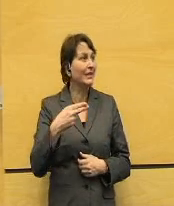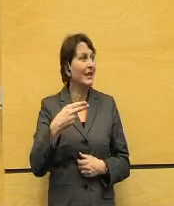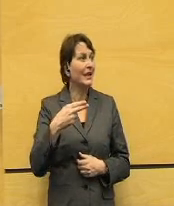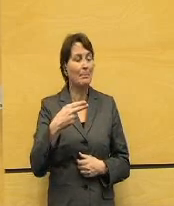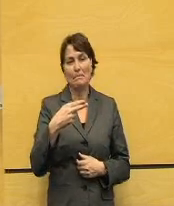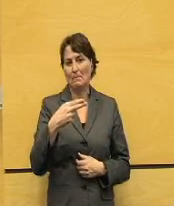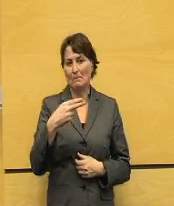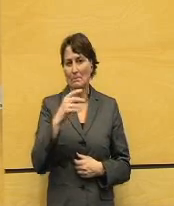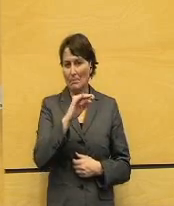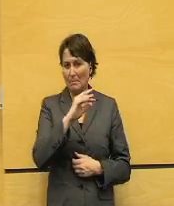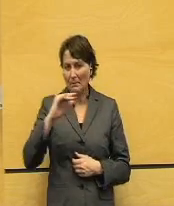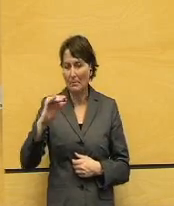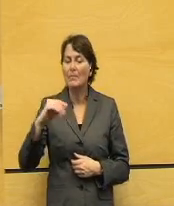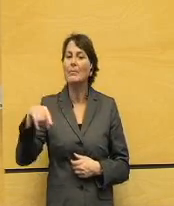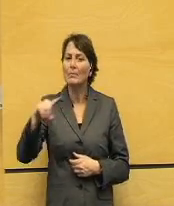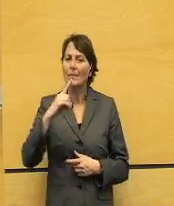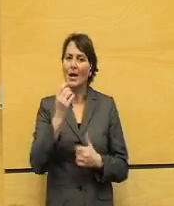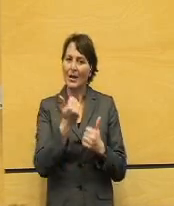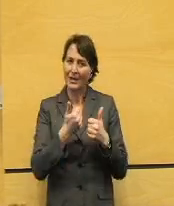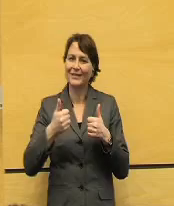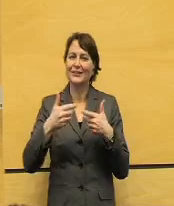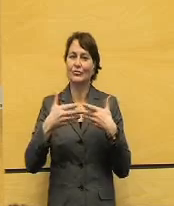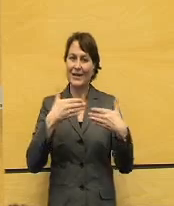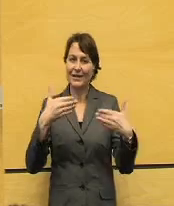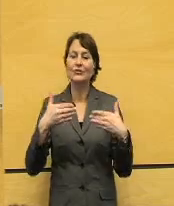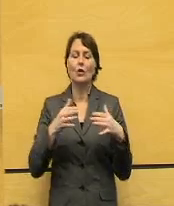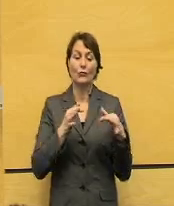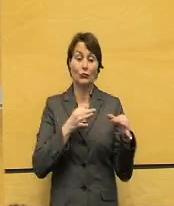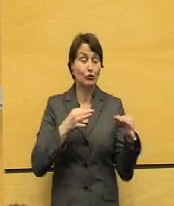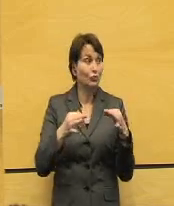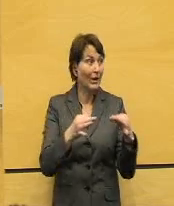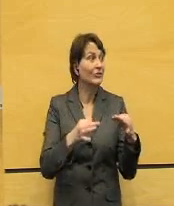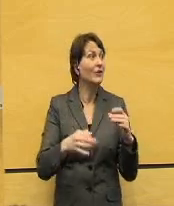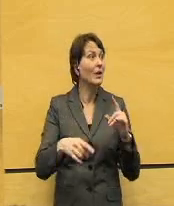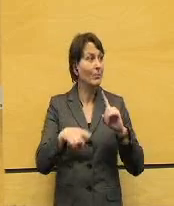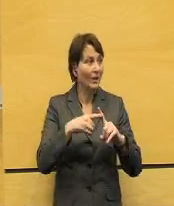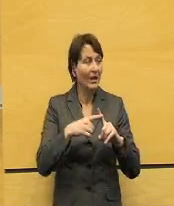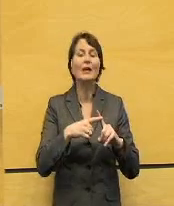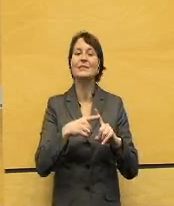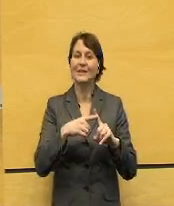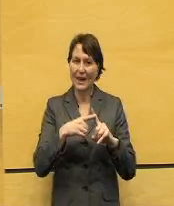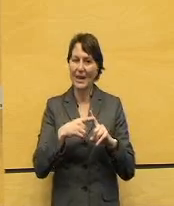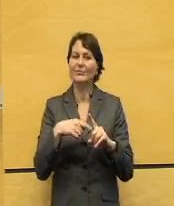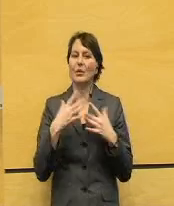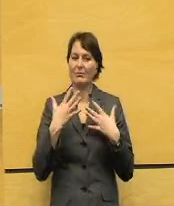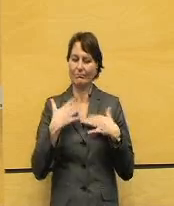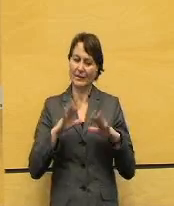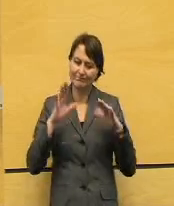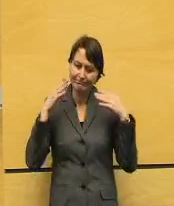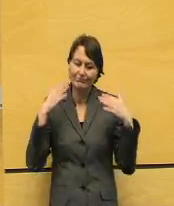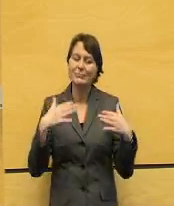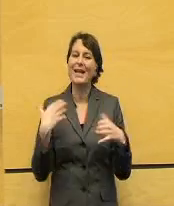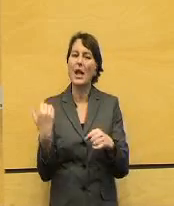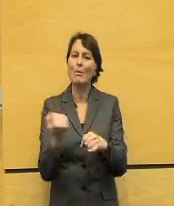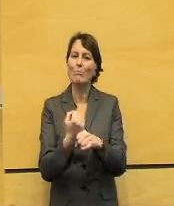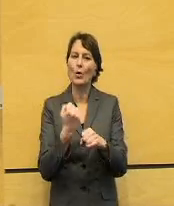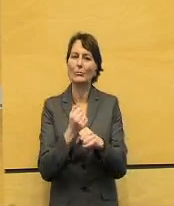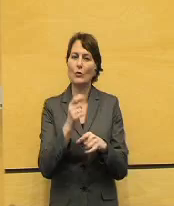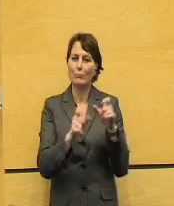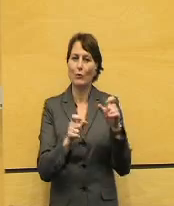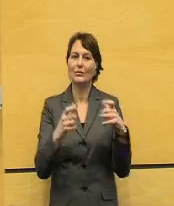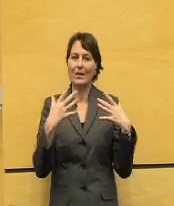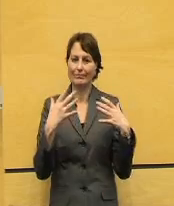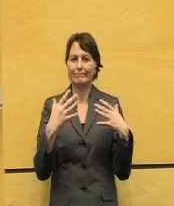Nantikun, Director of Division of Strategy and Plan, Department of Empowerment of Persons with Disability. I